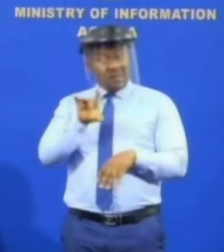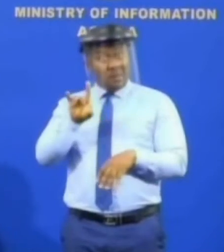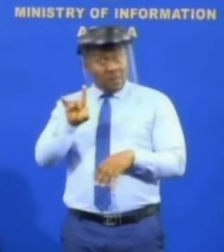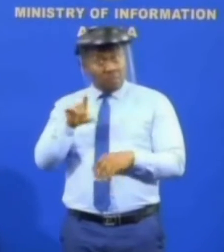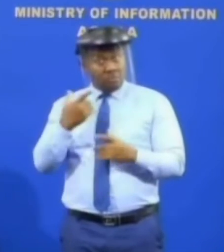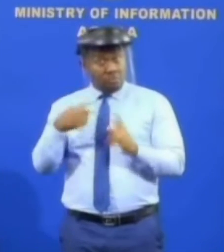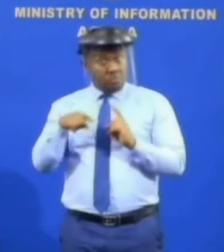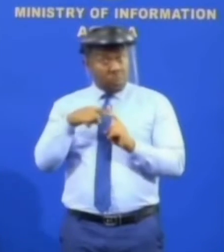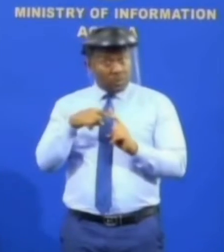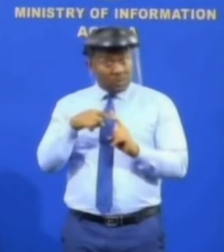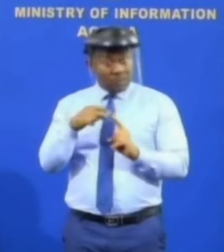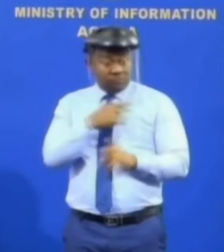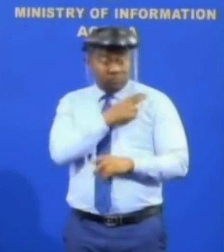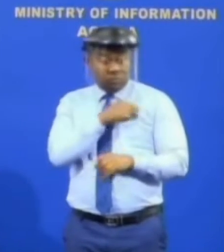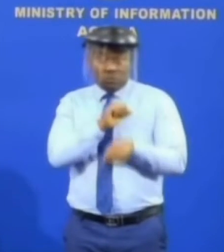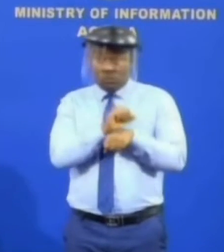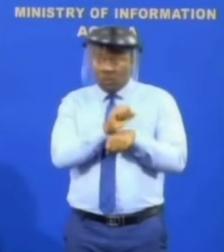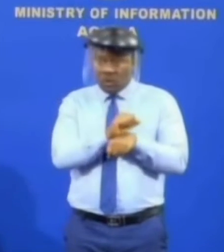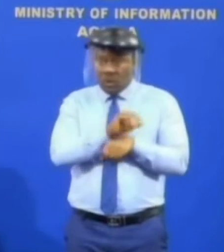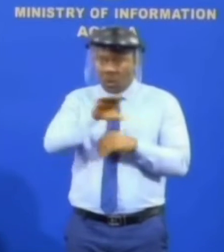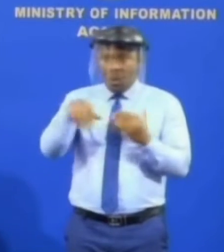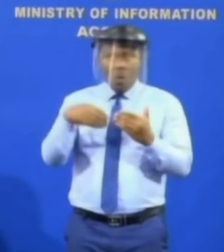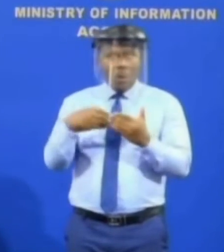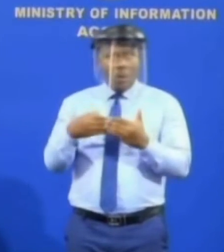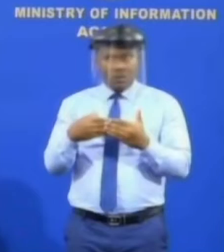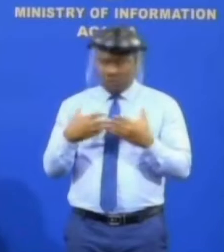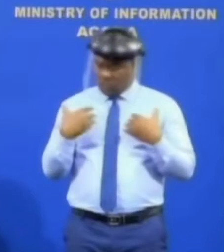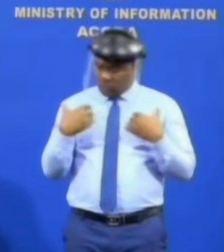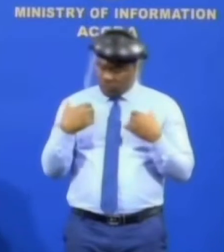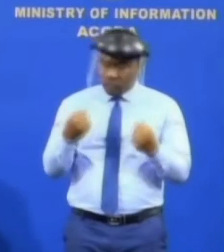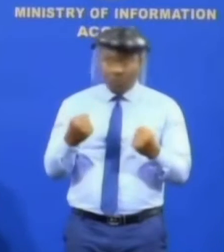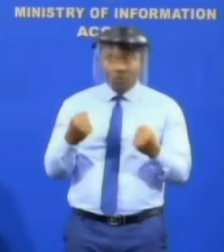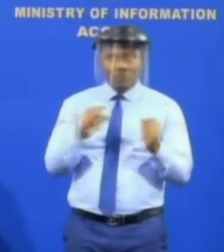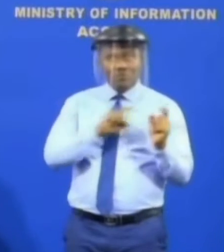infected. They have all recovered and they are back to work.